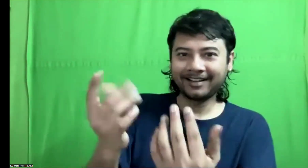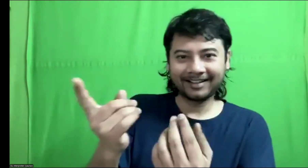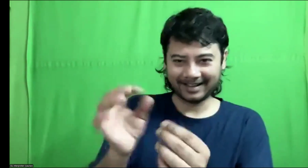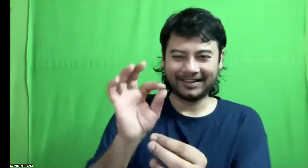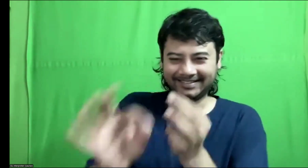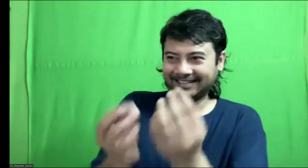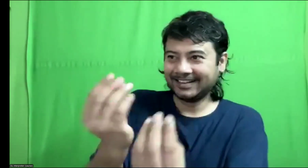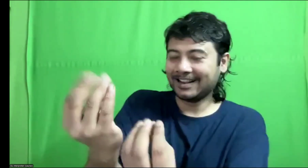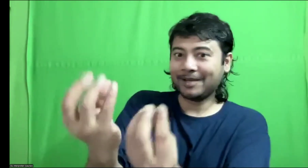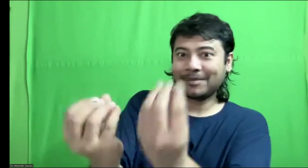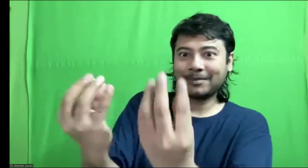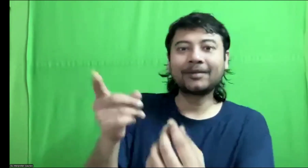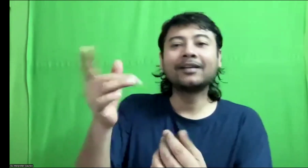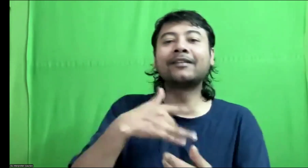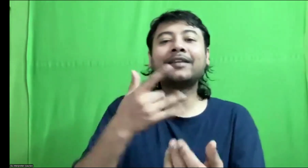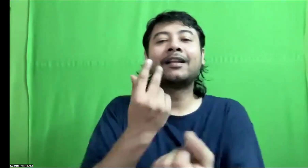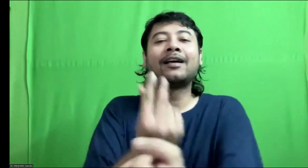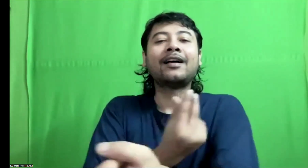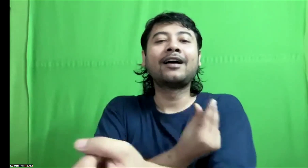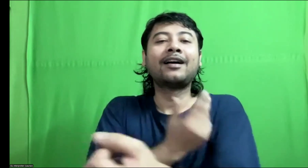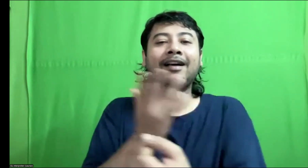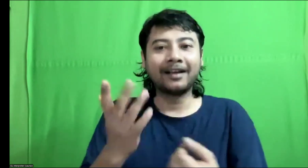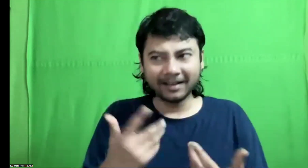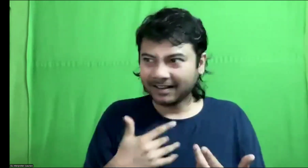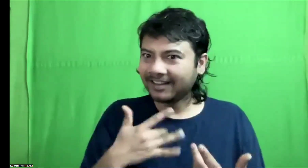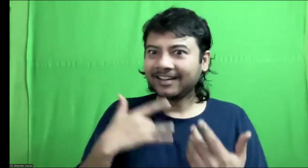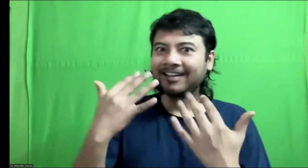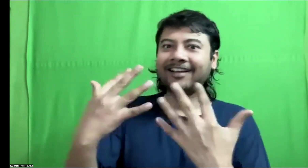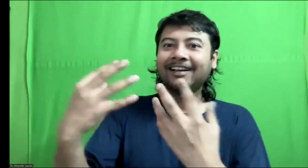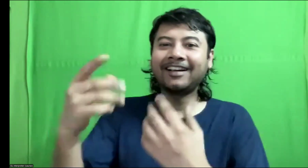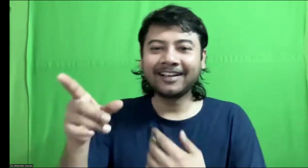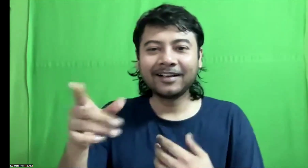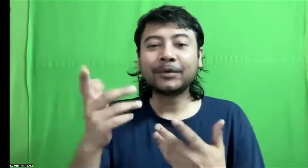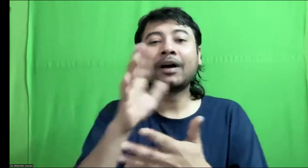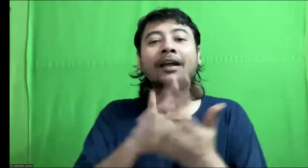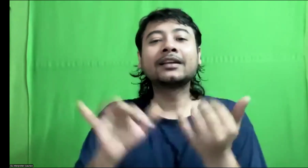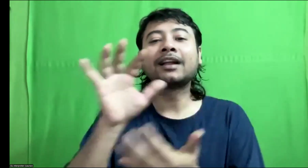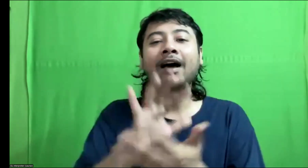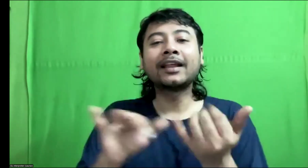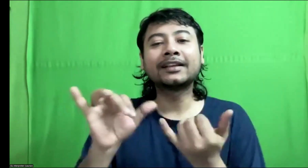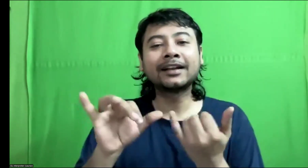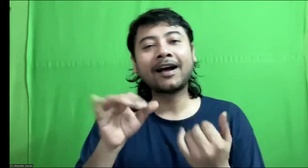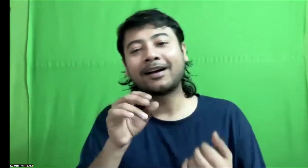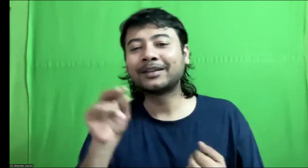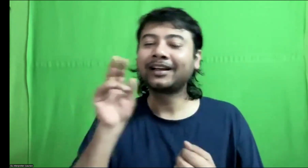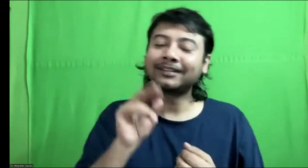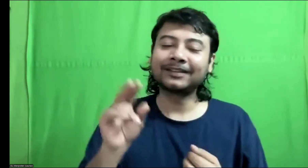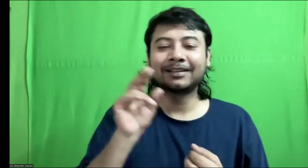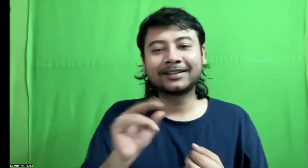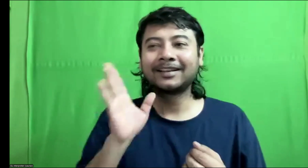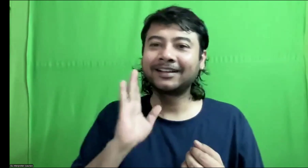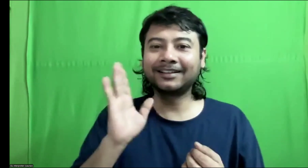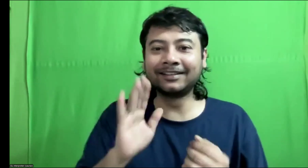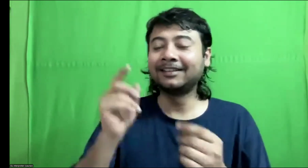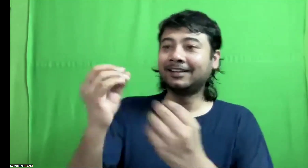the Hare Krishna mantra will be running and then there'll be beautiful lights and devotees. So actually, my